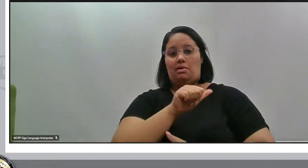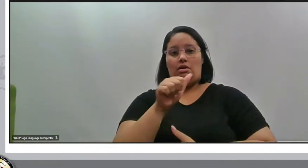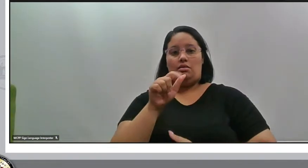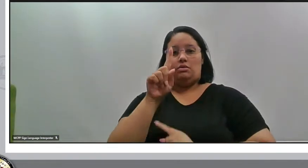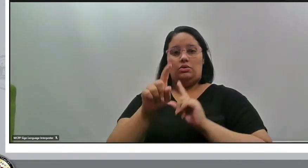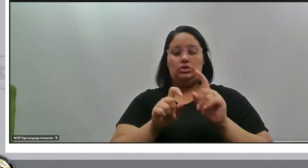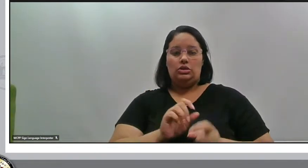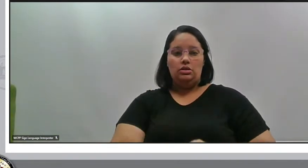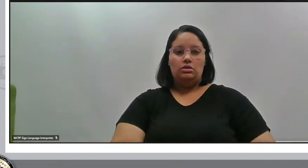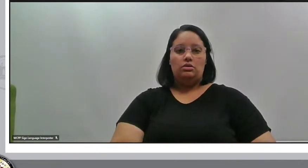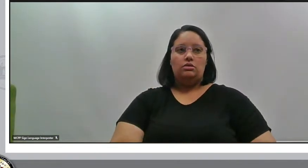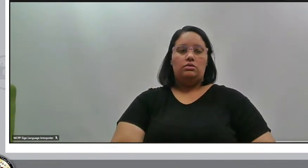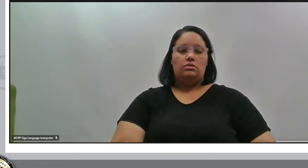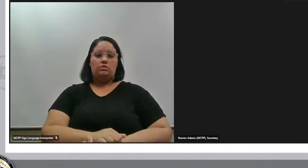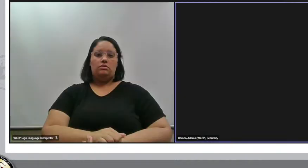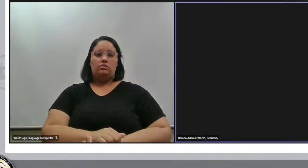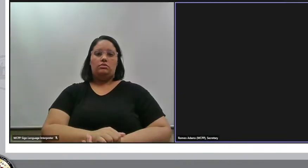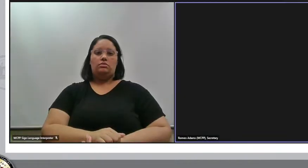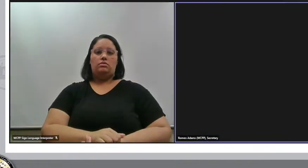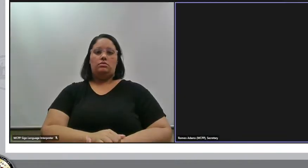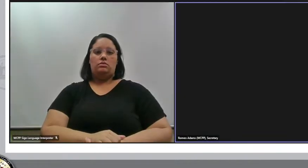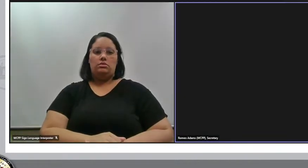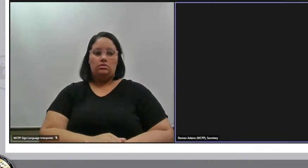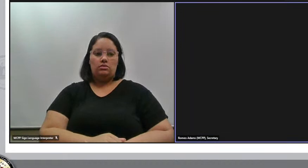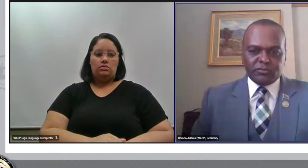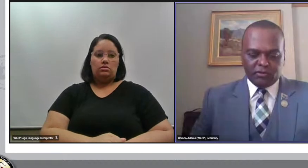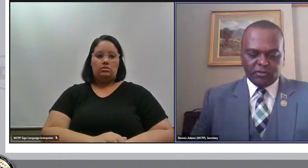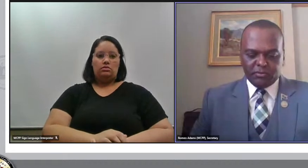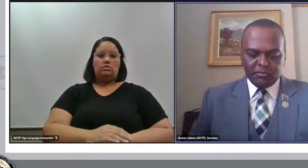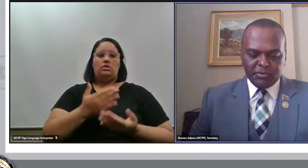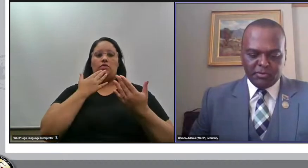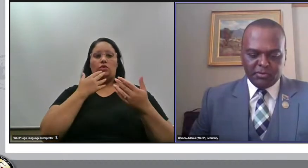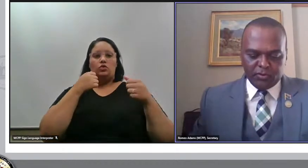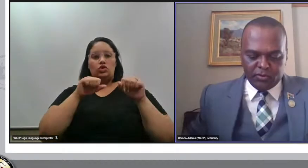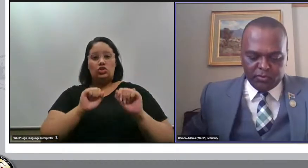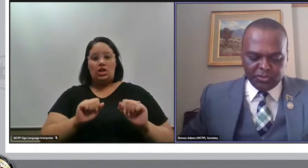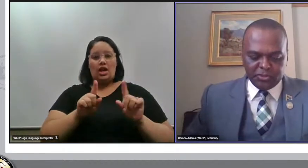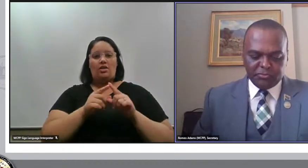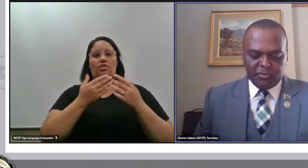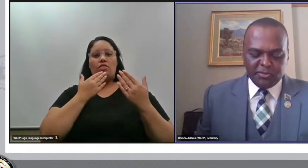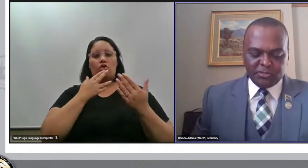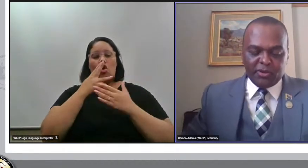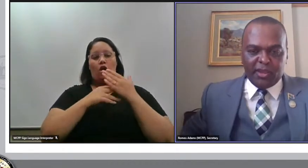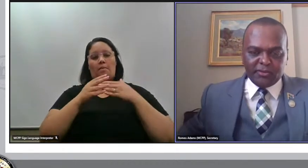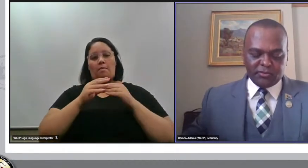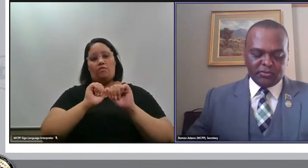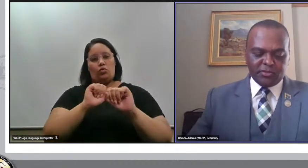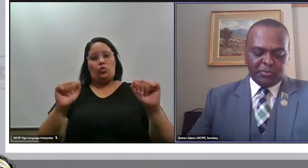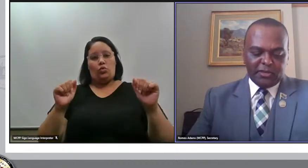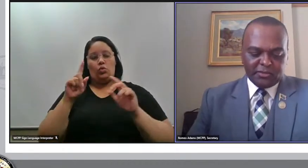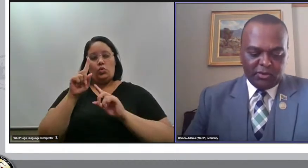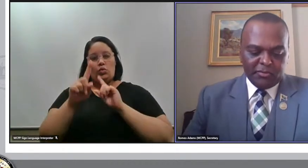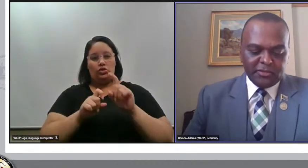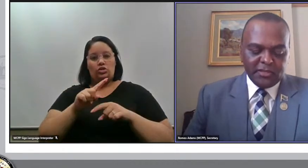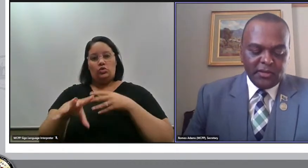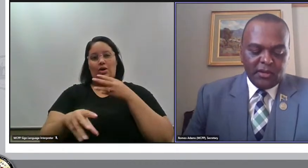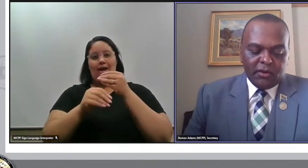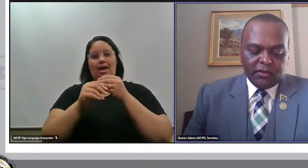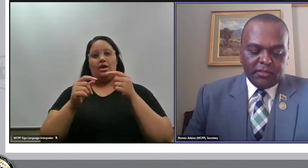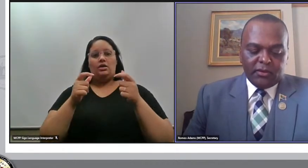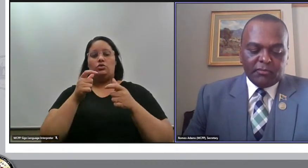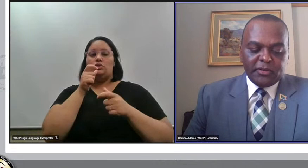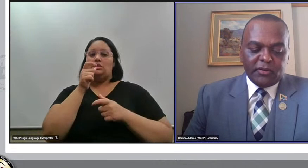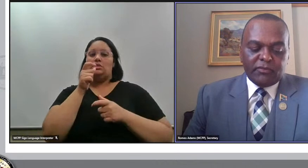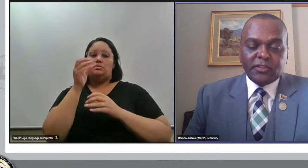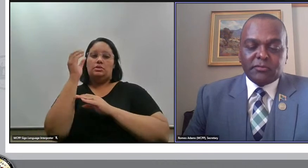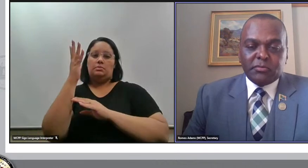questions? Thank you, Chairperson, and thank you to the honourable members for the questions. Maybe just to add to the speaker's comments